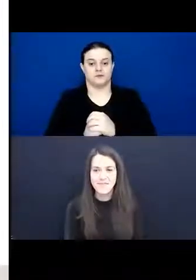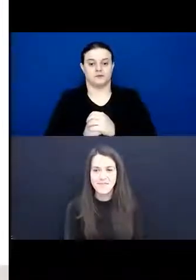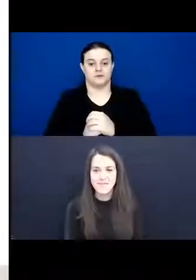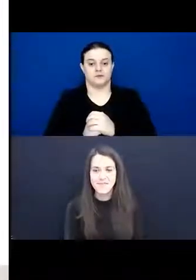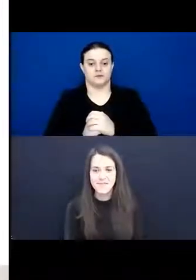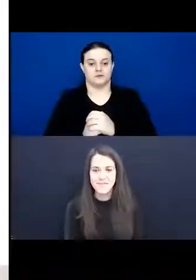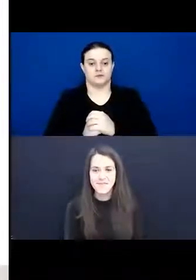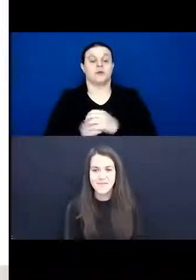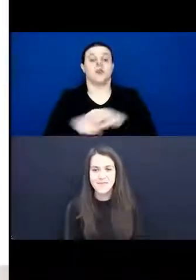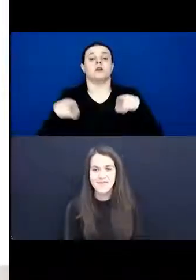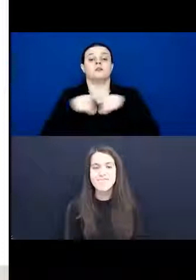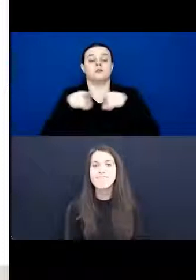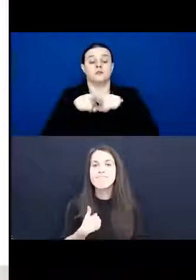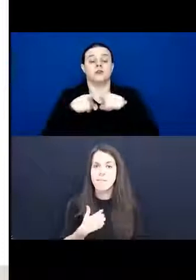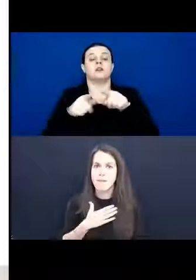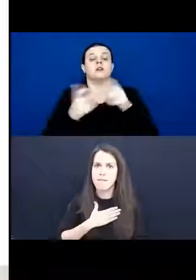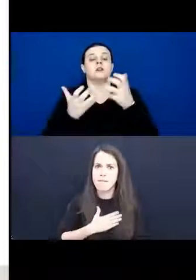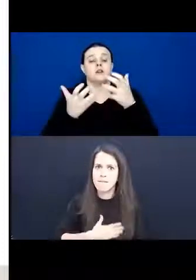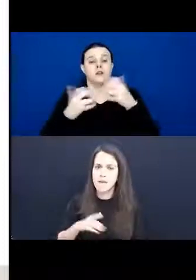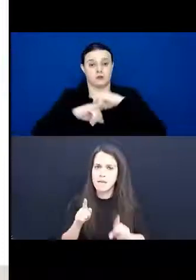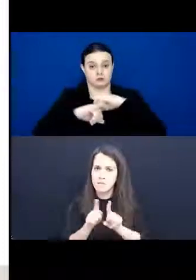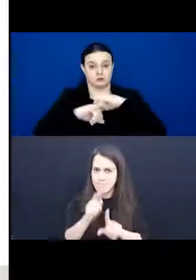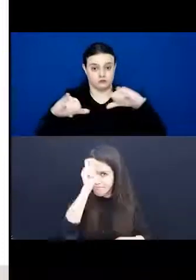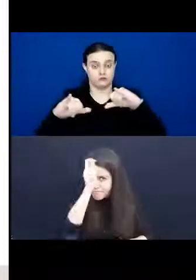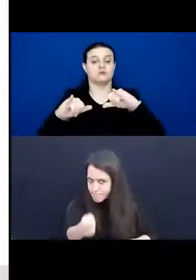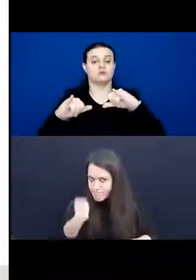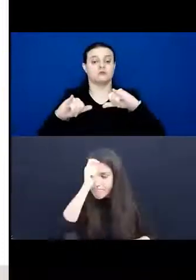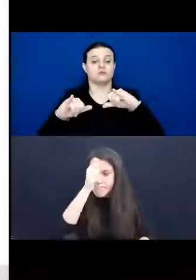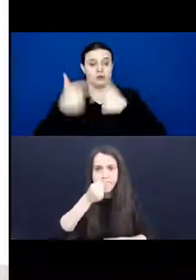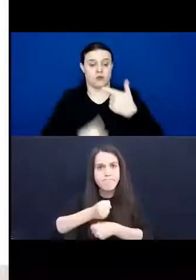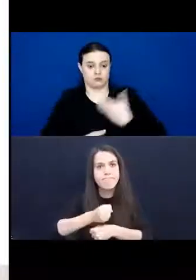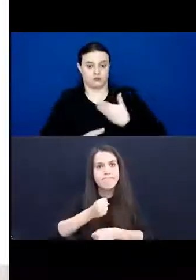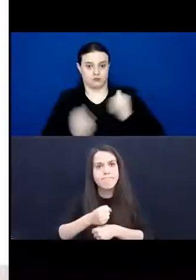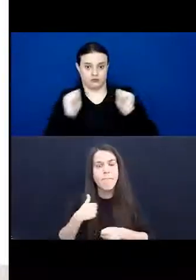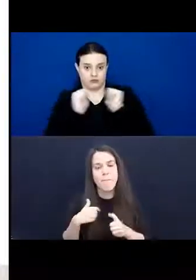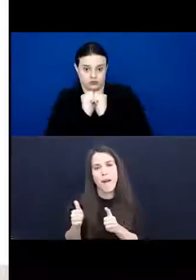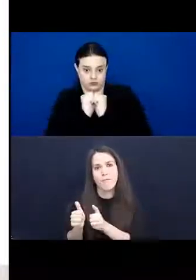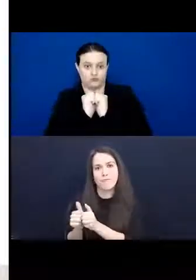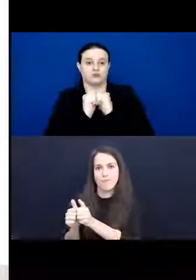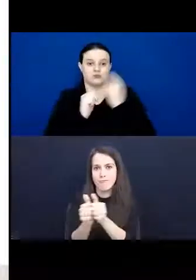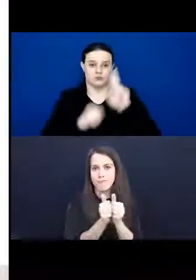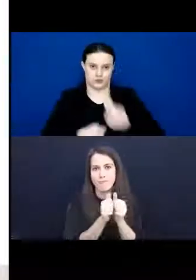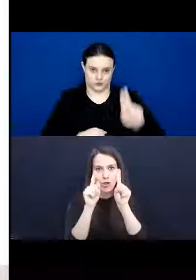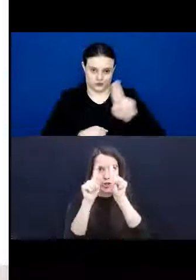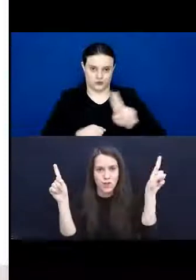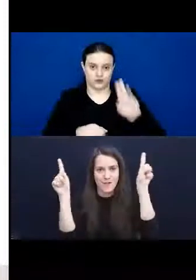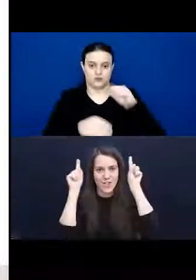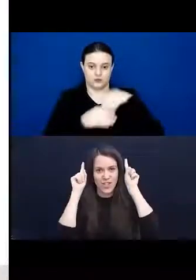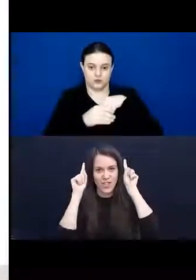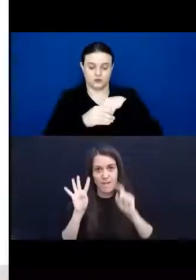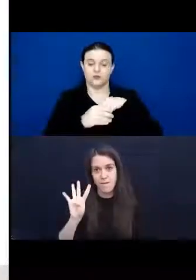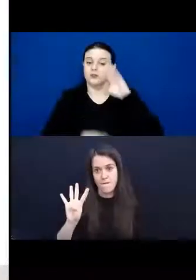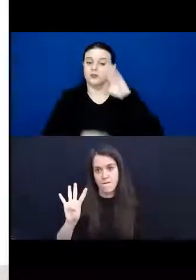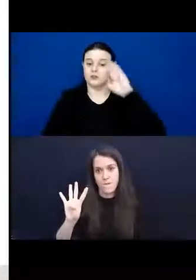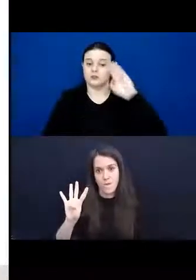I would also like to acknowledge the work done by my colleagues at Offenburg University, in special